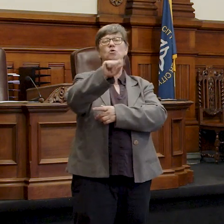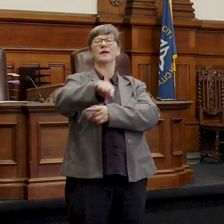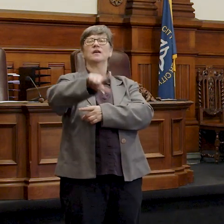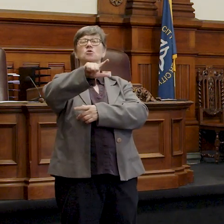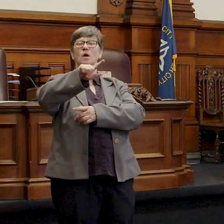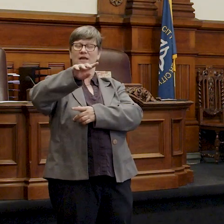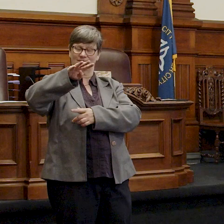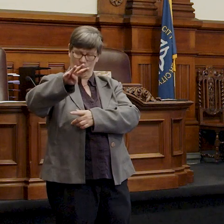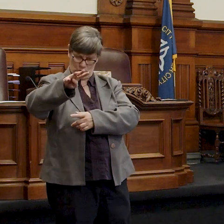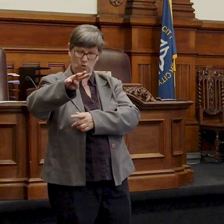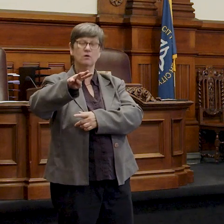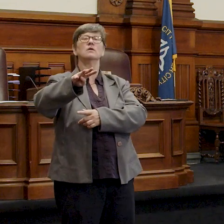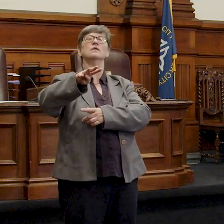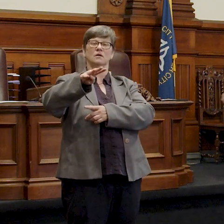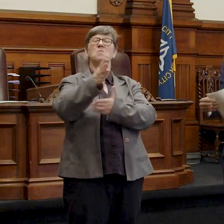Director.